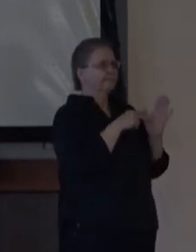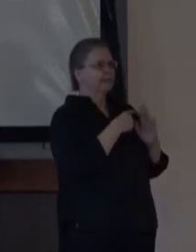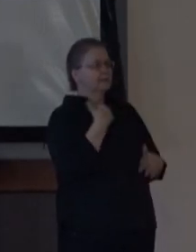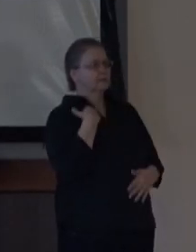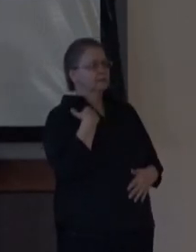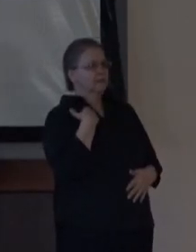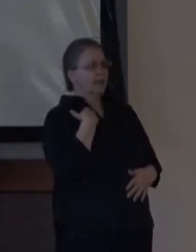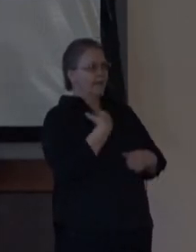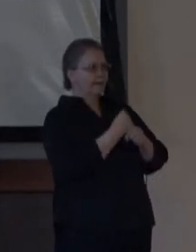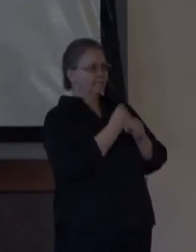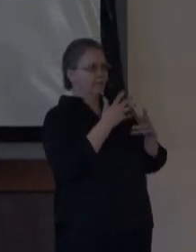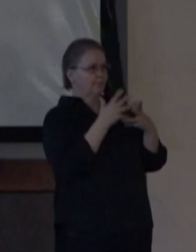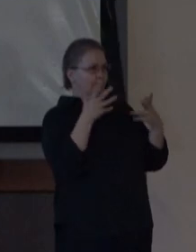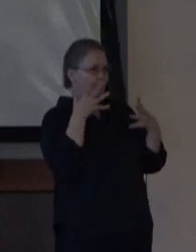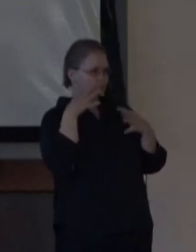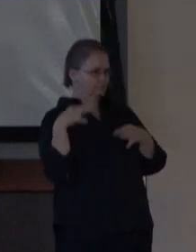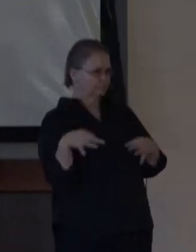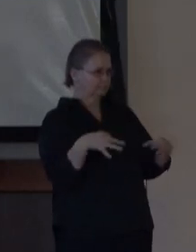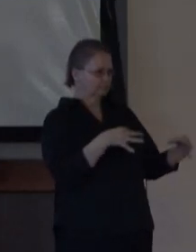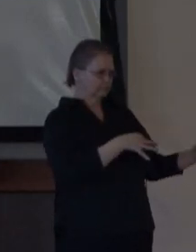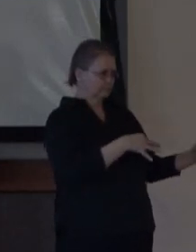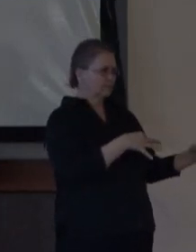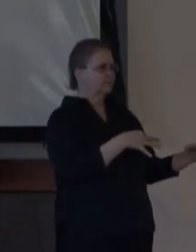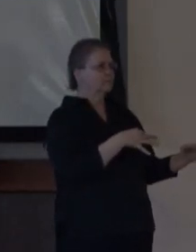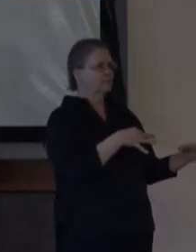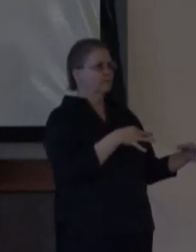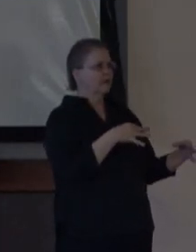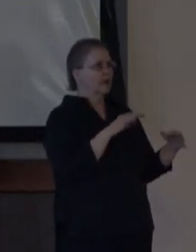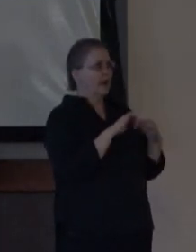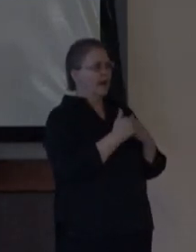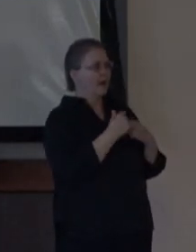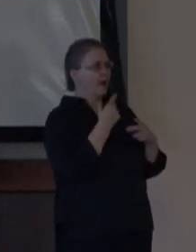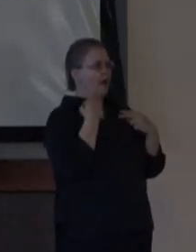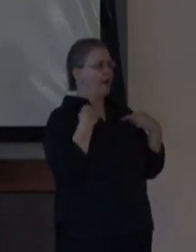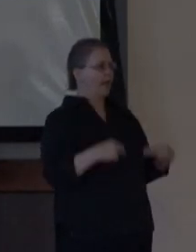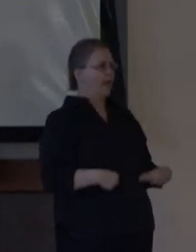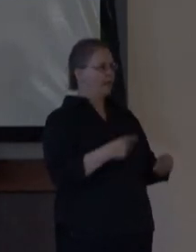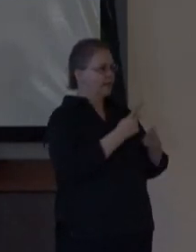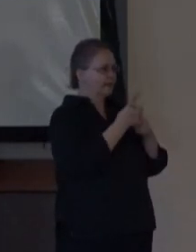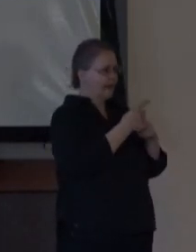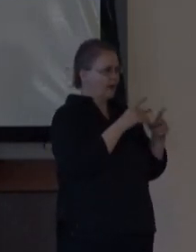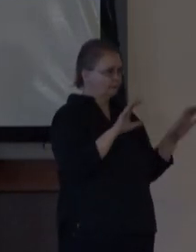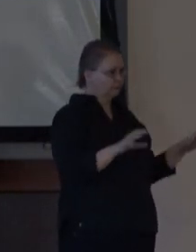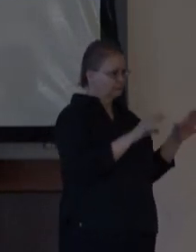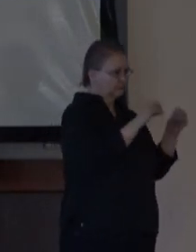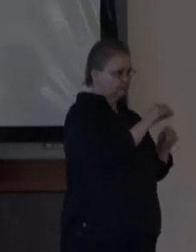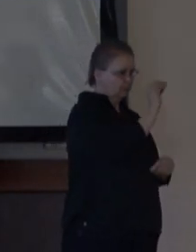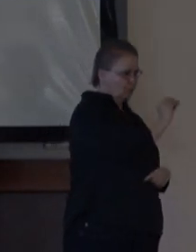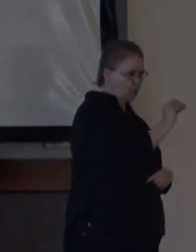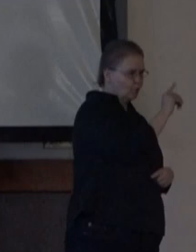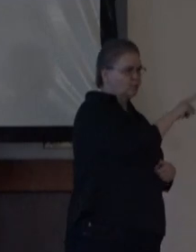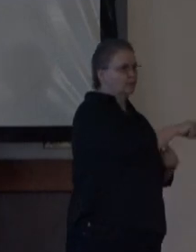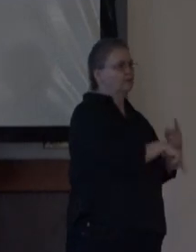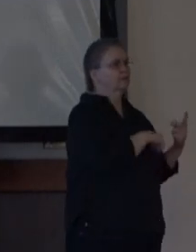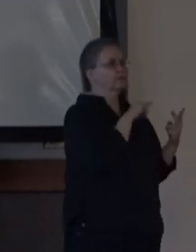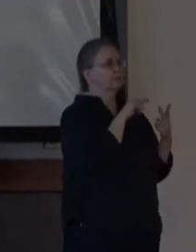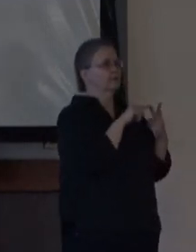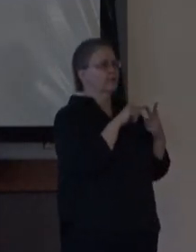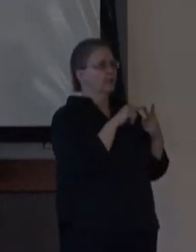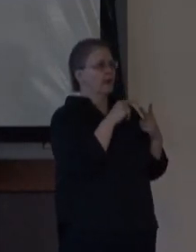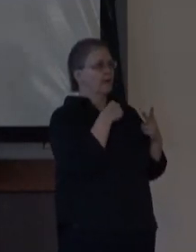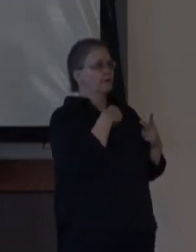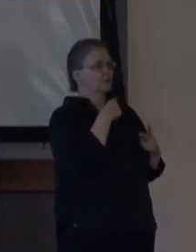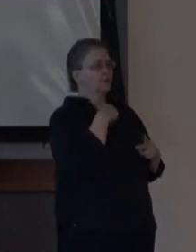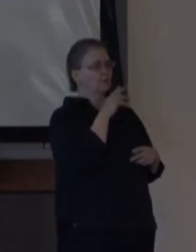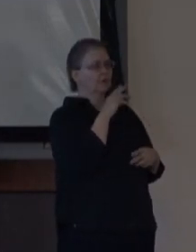I get to make a lot of decisions as it relates to how healthcare is implemented in Oregon and how we